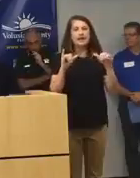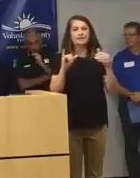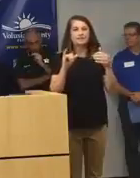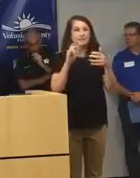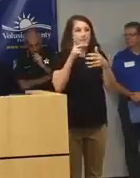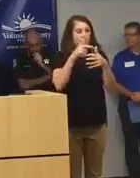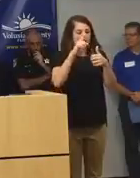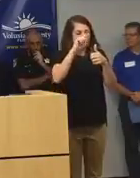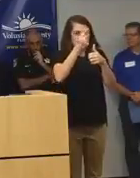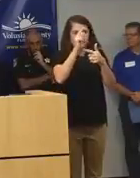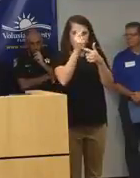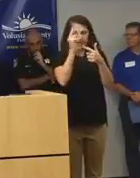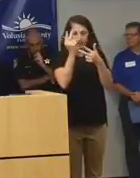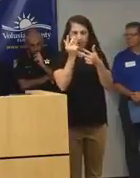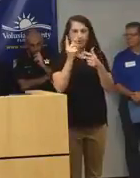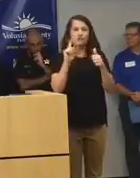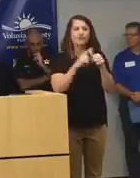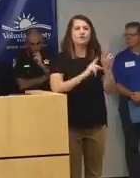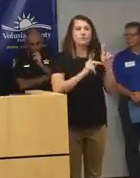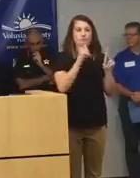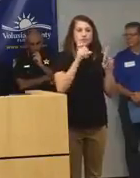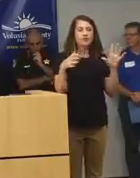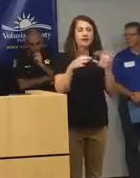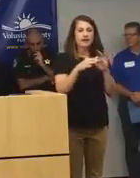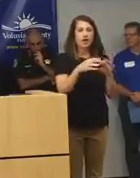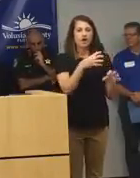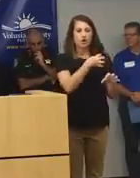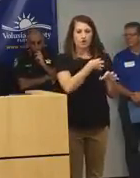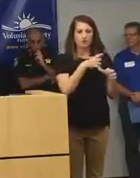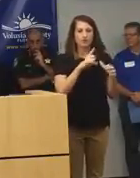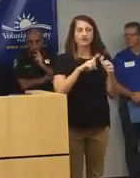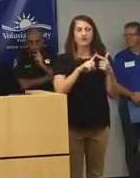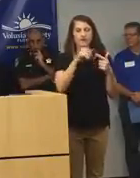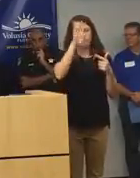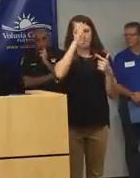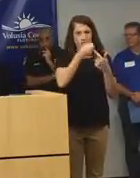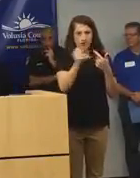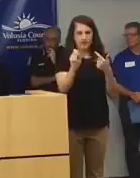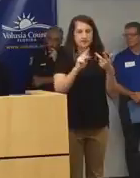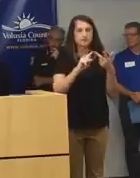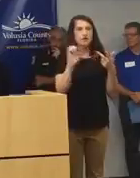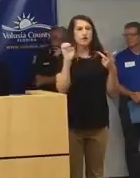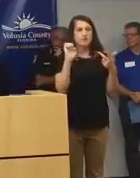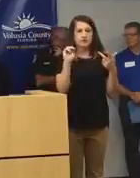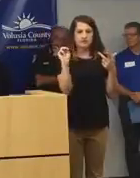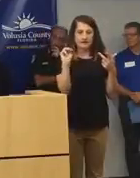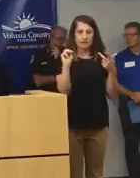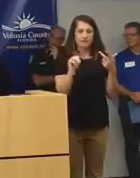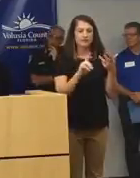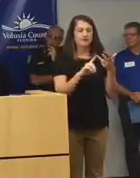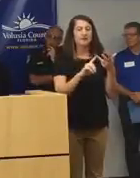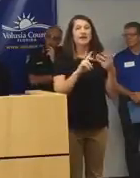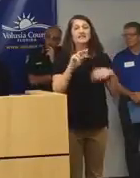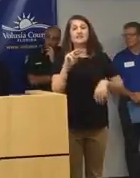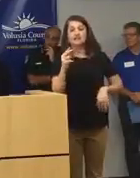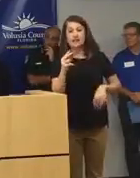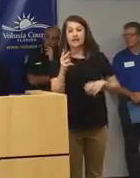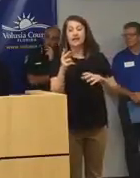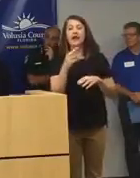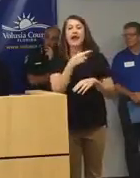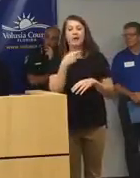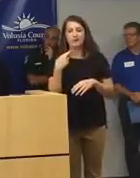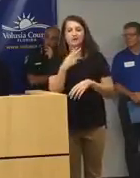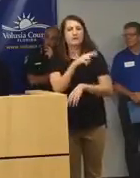speak, of the first people who get power are law enforcement, fire and rescue, emergency management. Second are at-risk